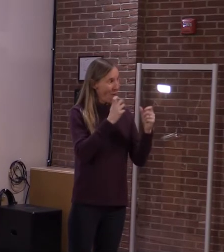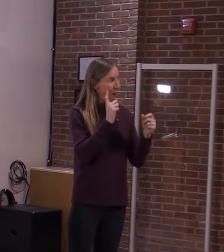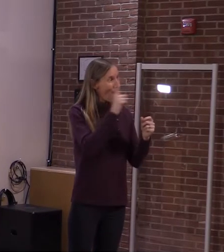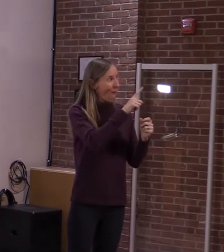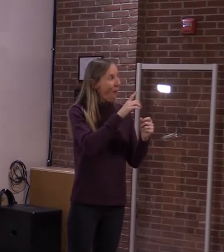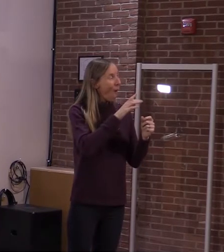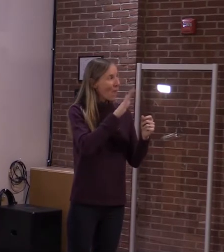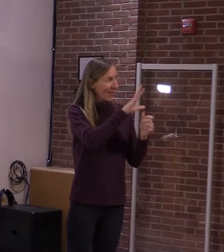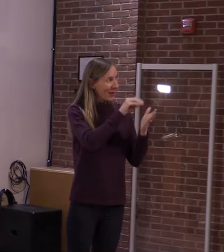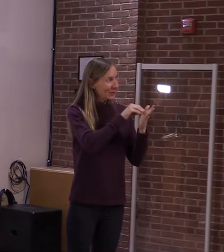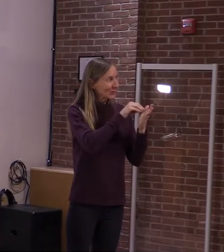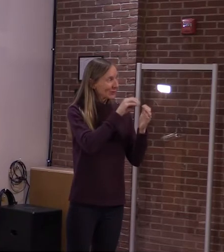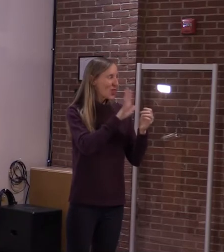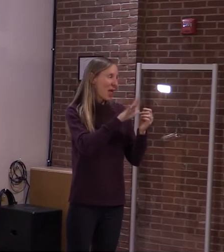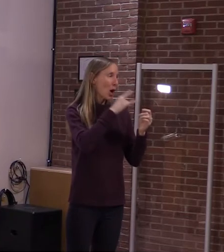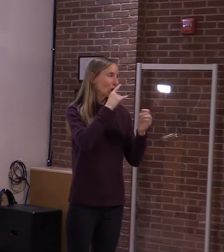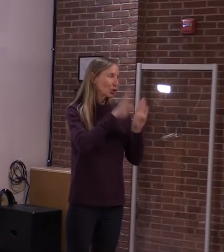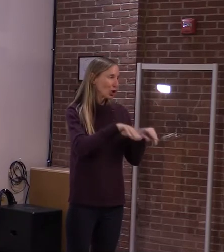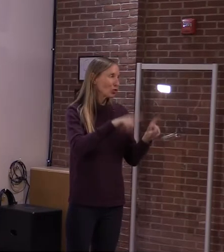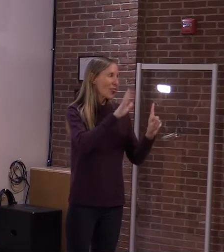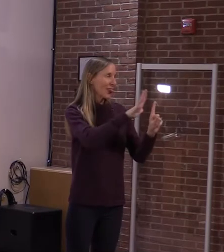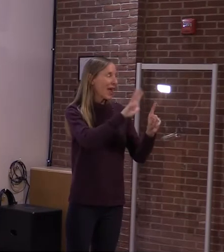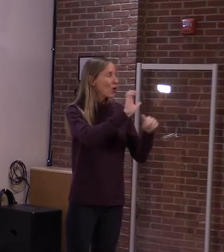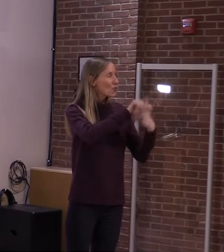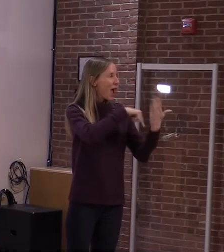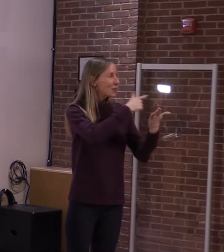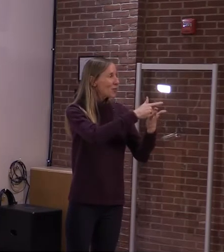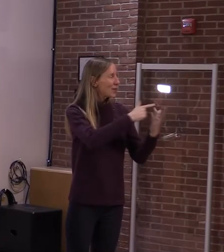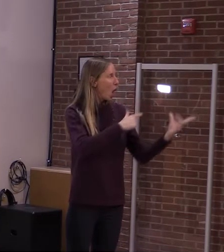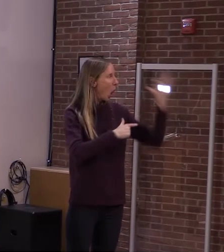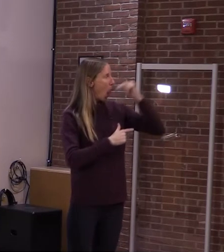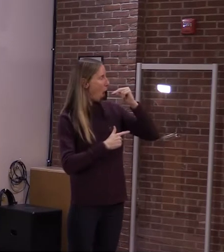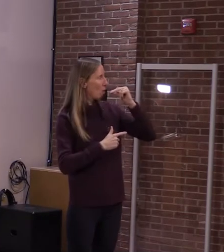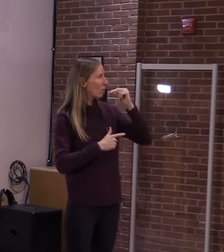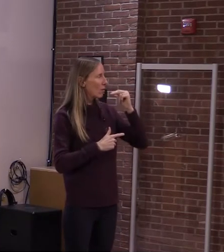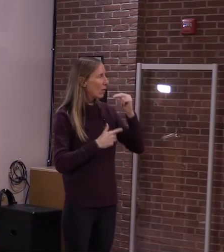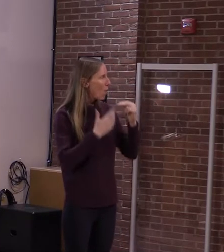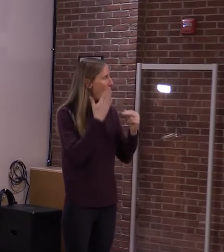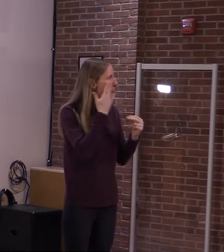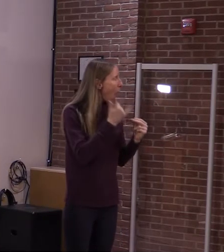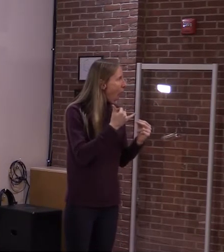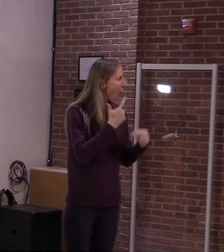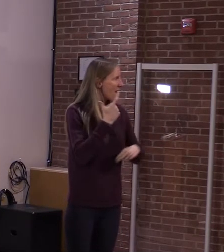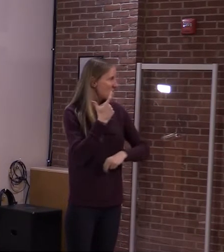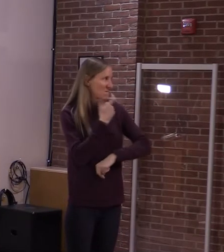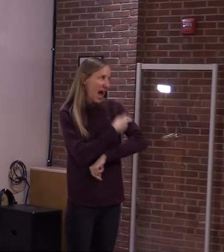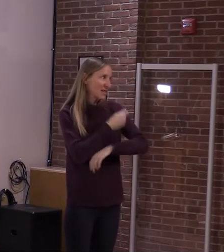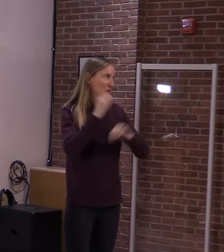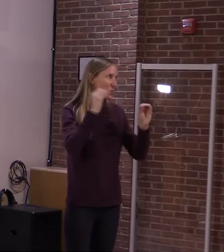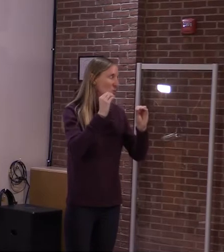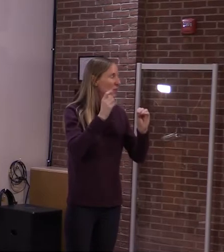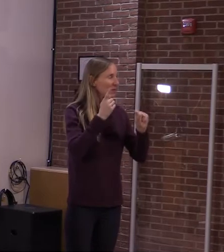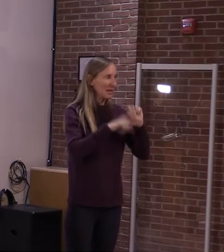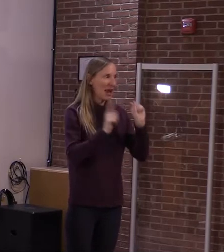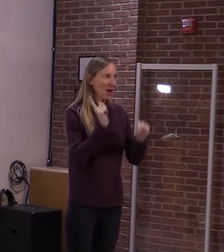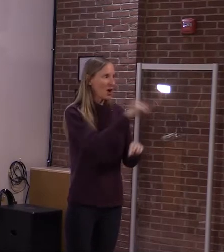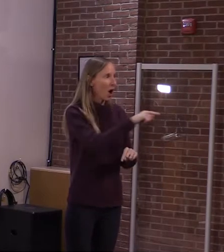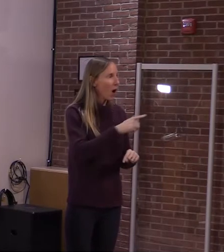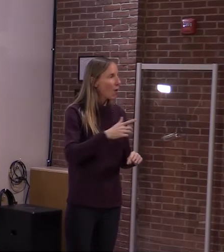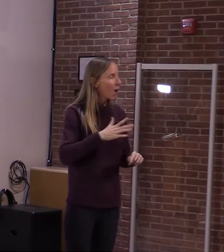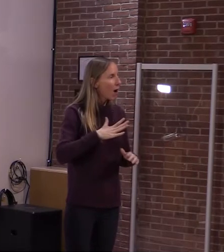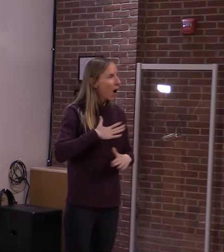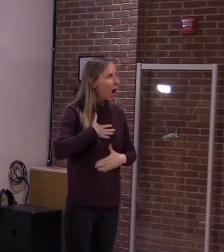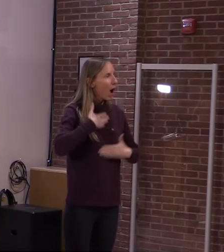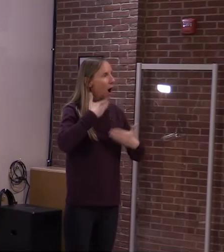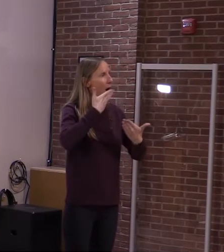plan to be vaccinated. Would you or Secretary French please say whether non-vaccinated attendees will be